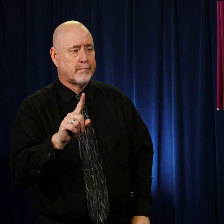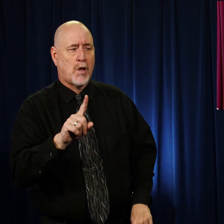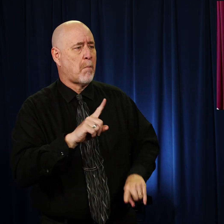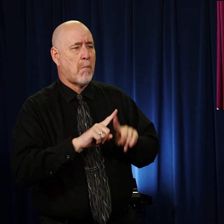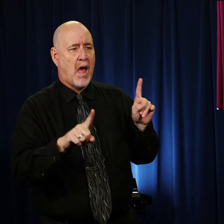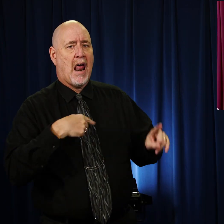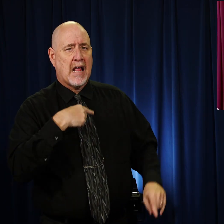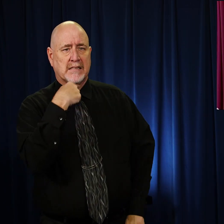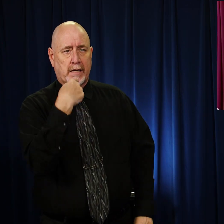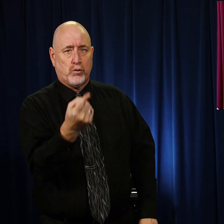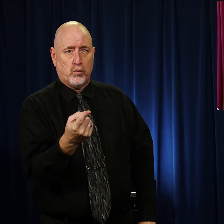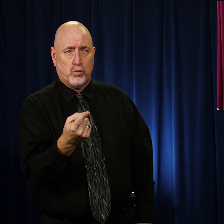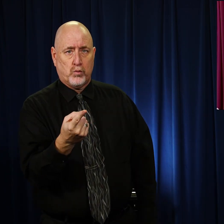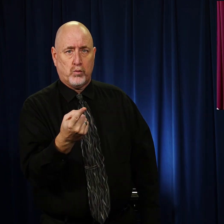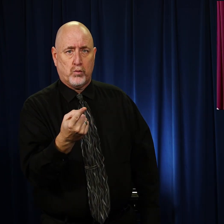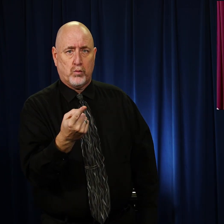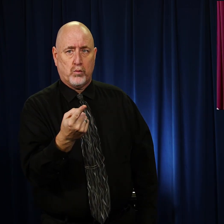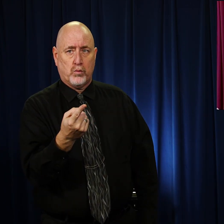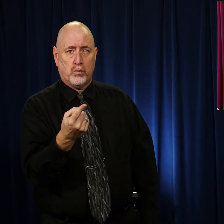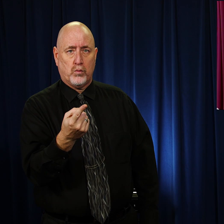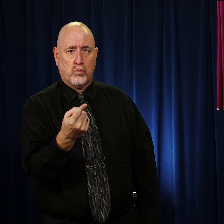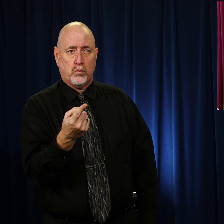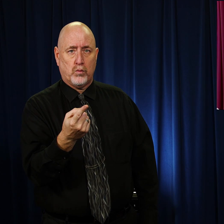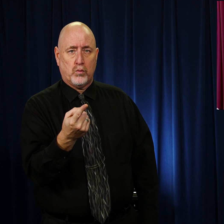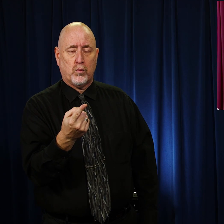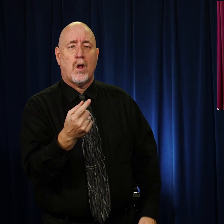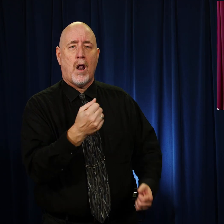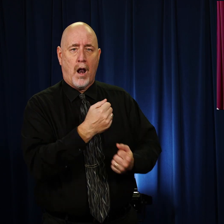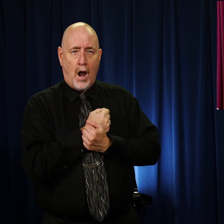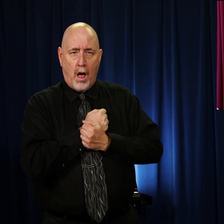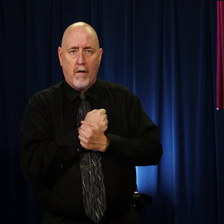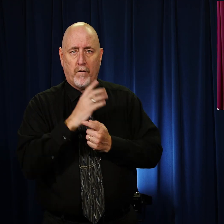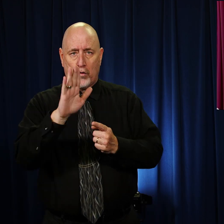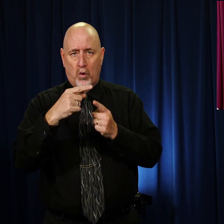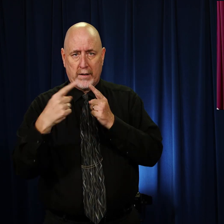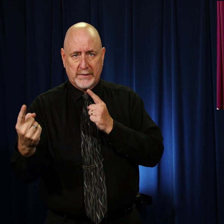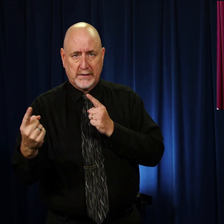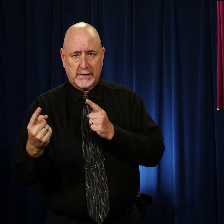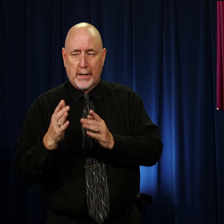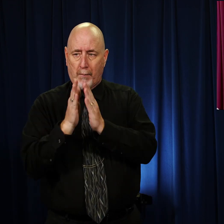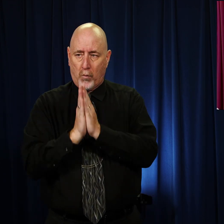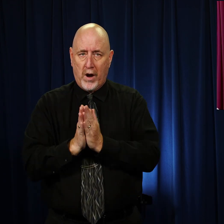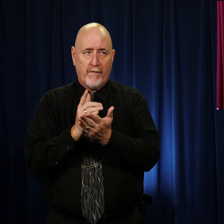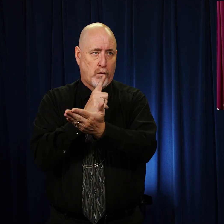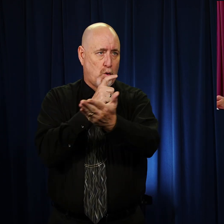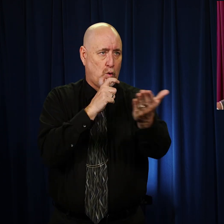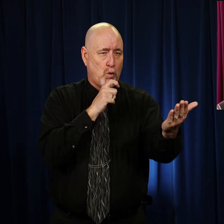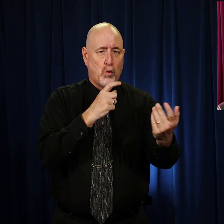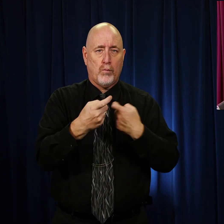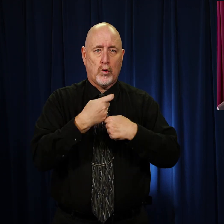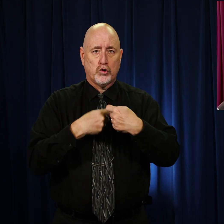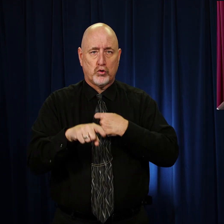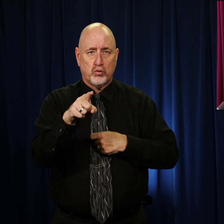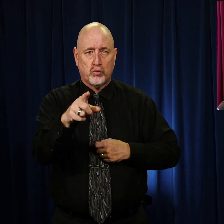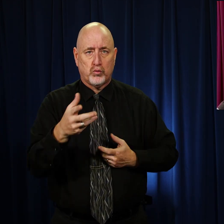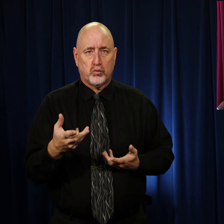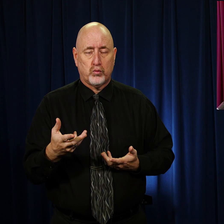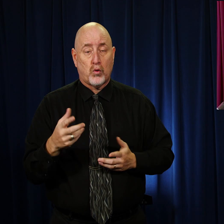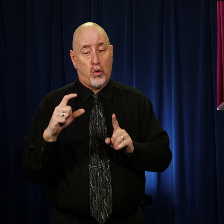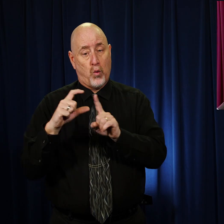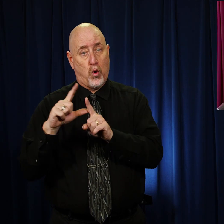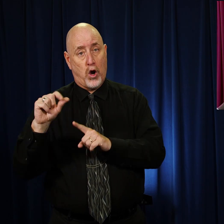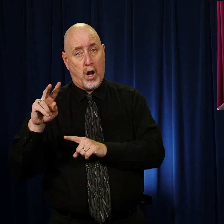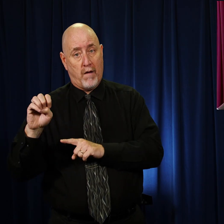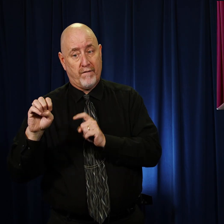but I say to you, love your enemies and pray for those who persecute you. The